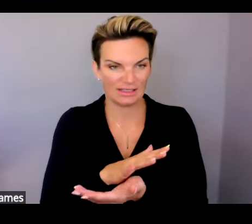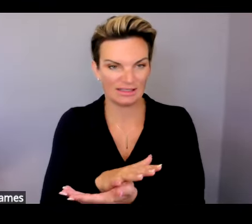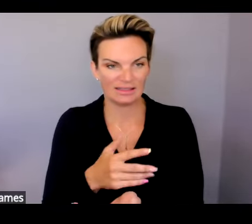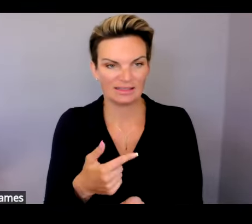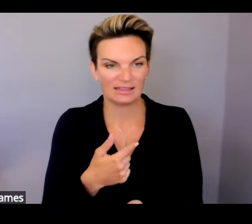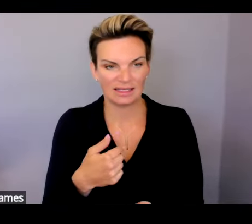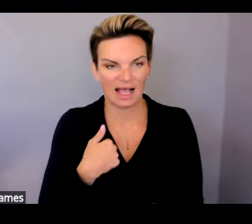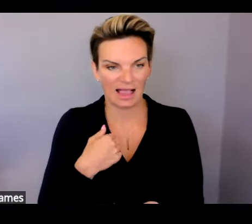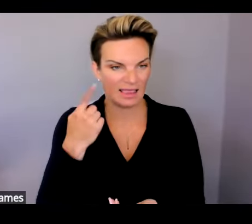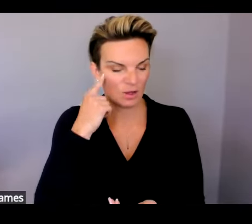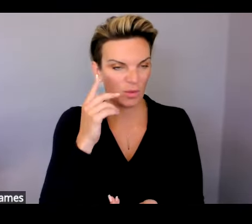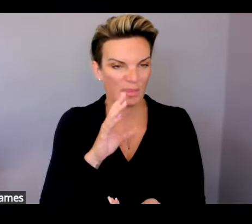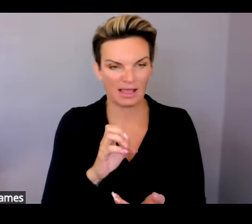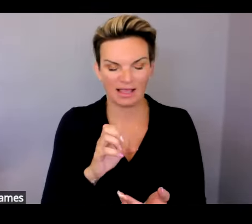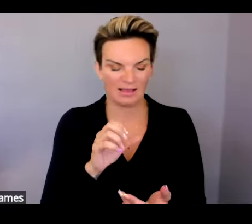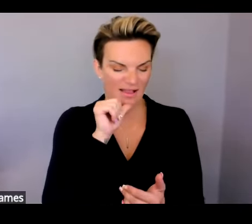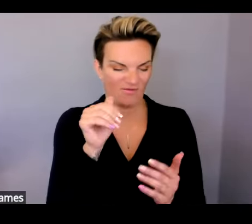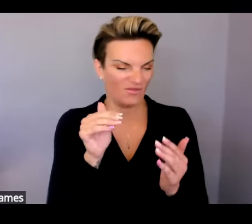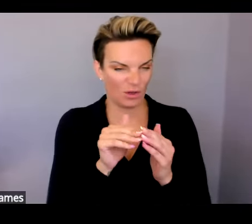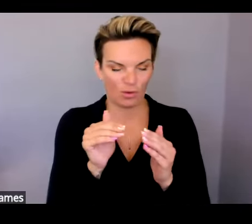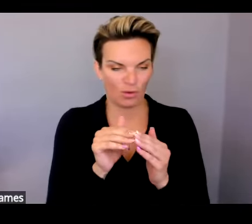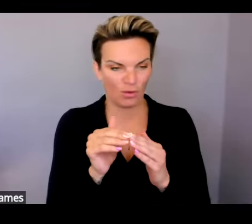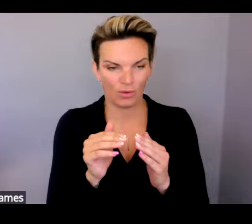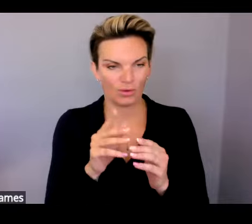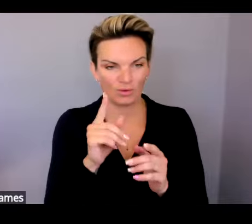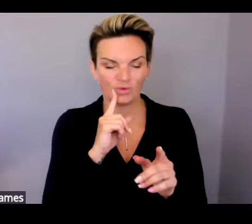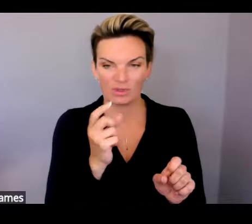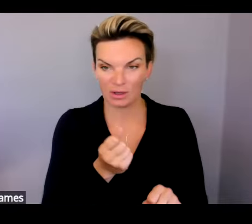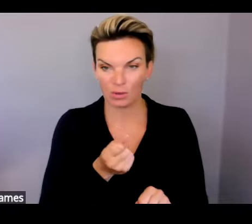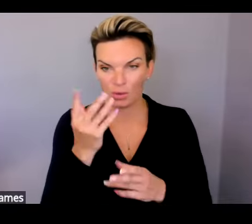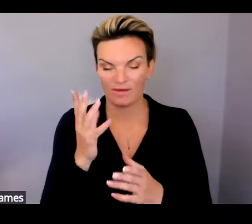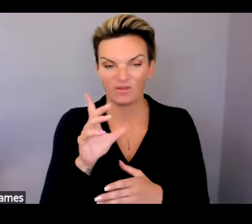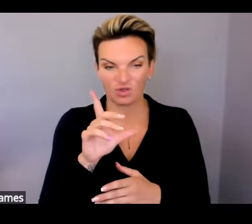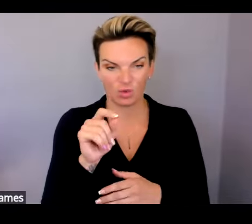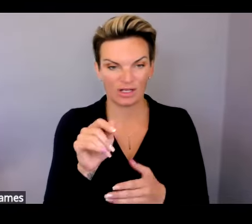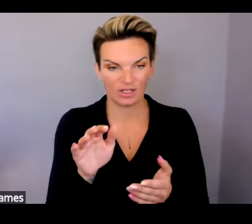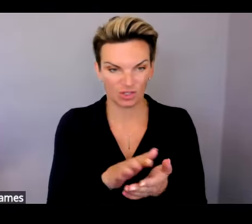I think it would be unfair to get rid of 20 sheets.